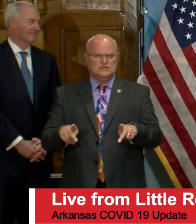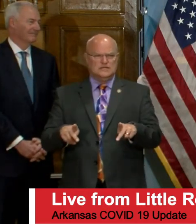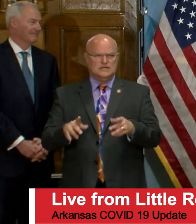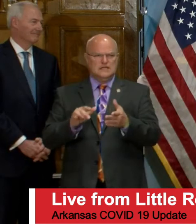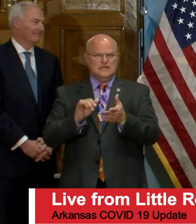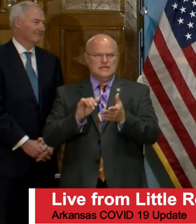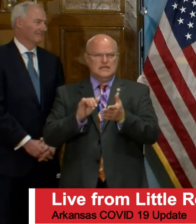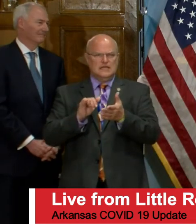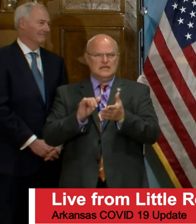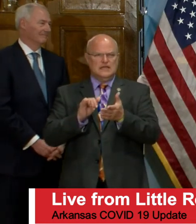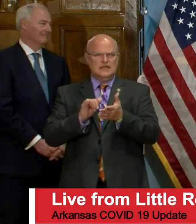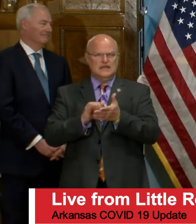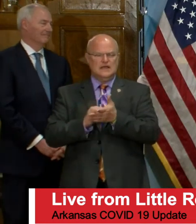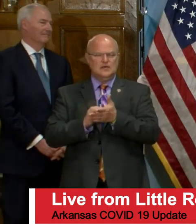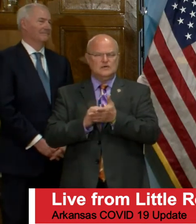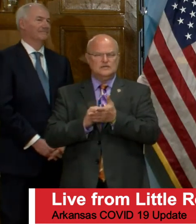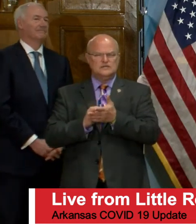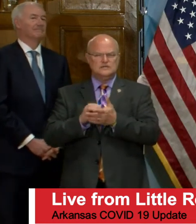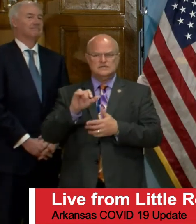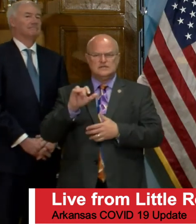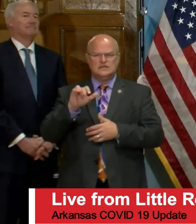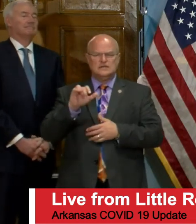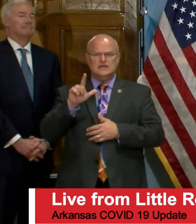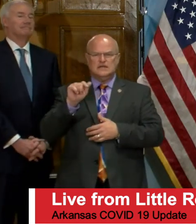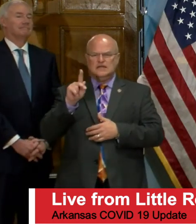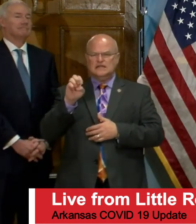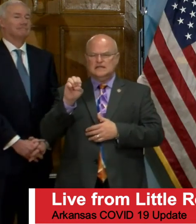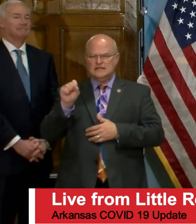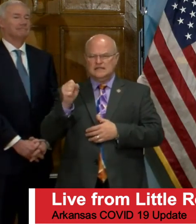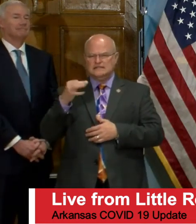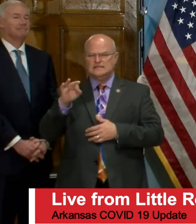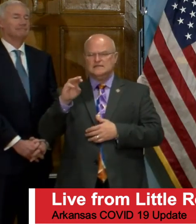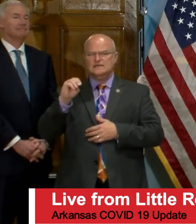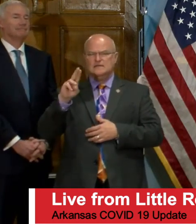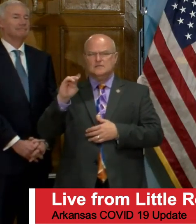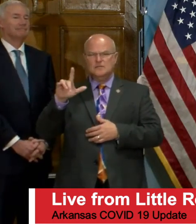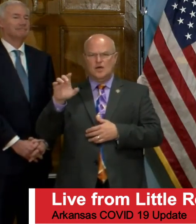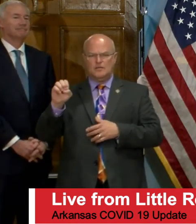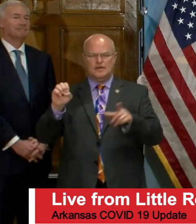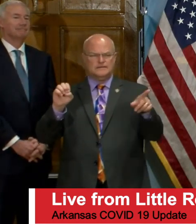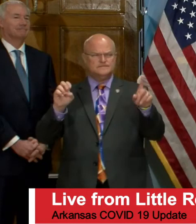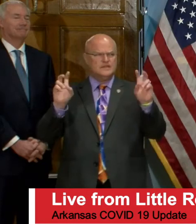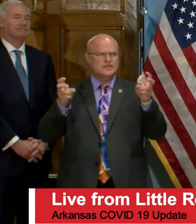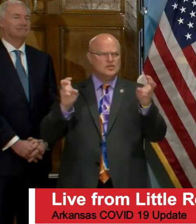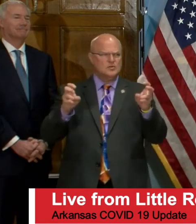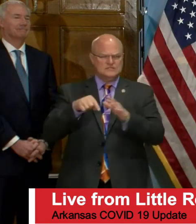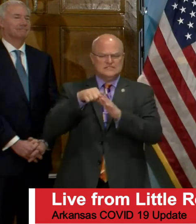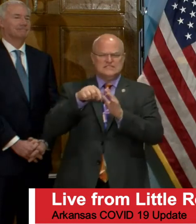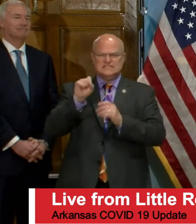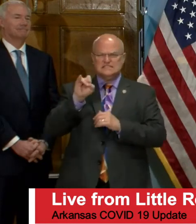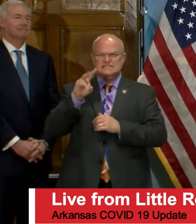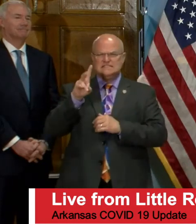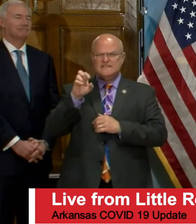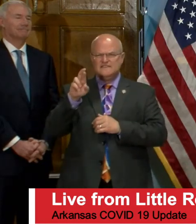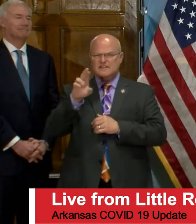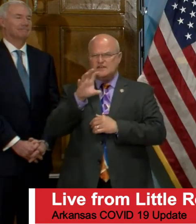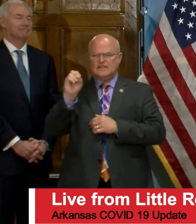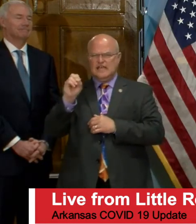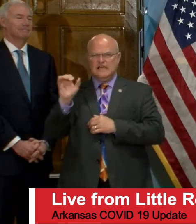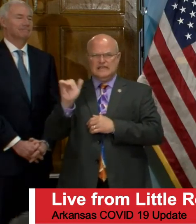was at Lakes of Maumelle. I guess in terms of like Sevier County, where